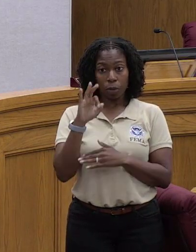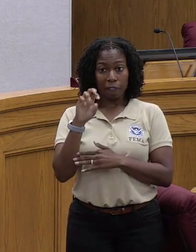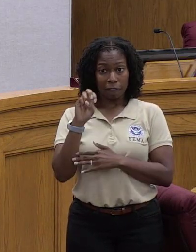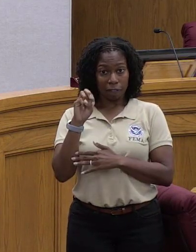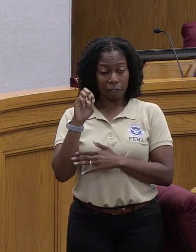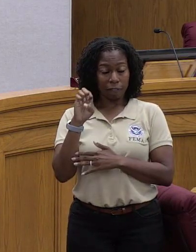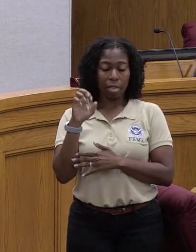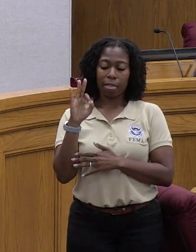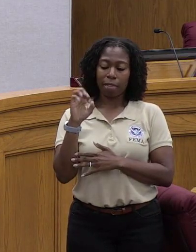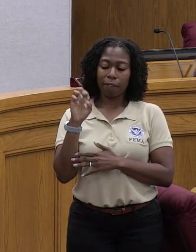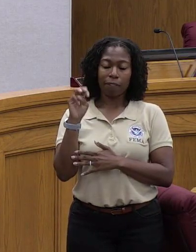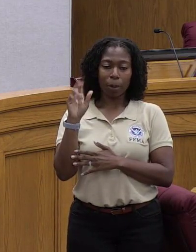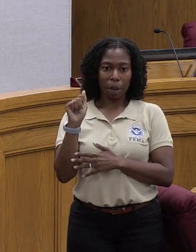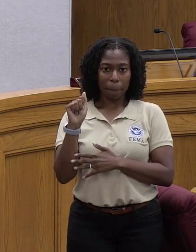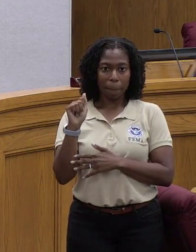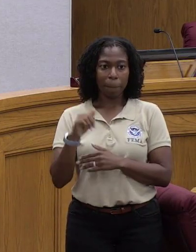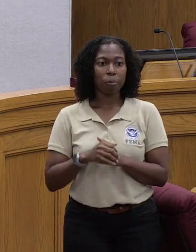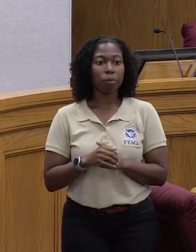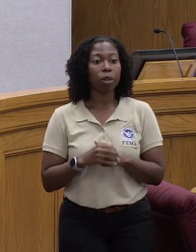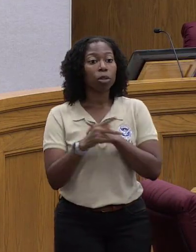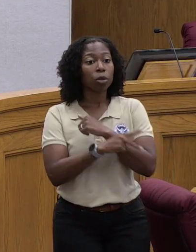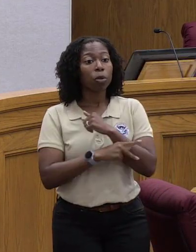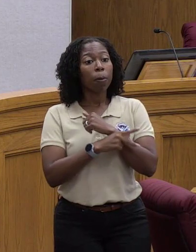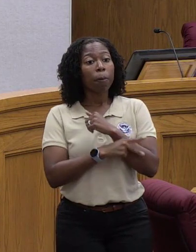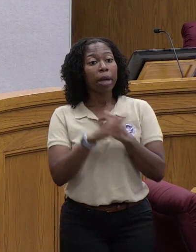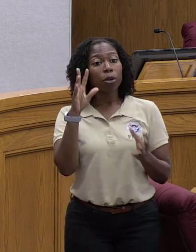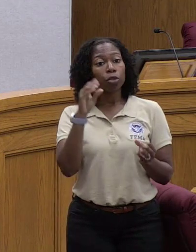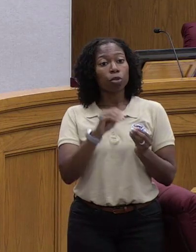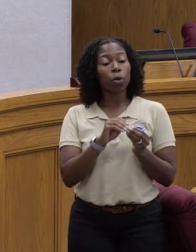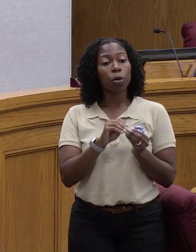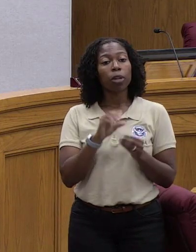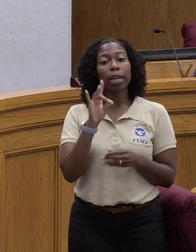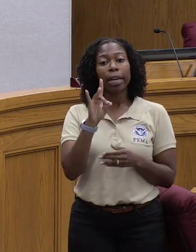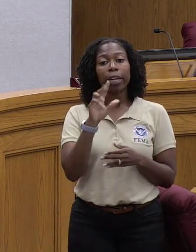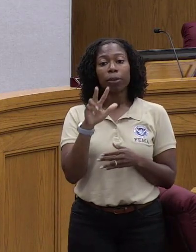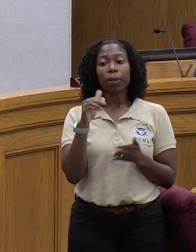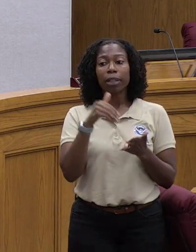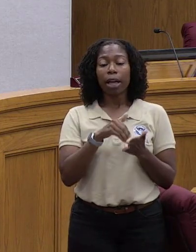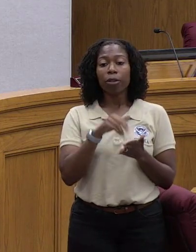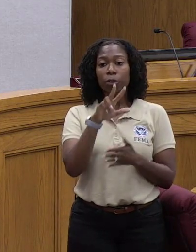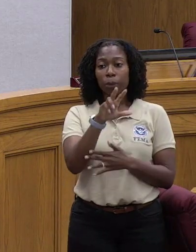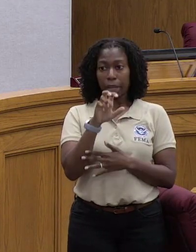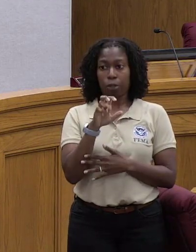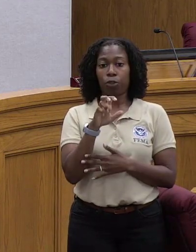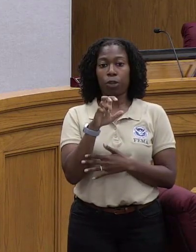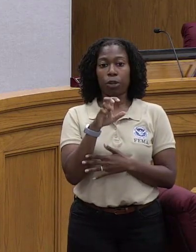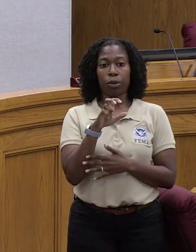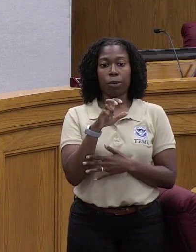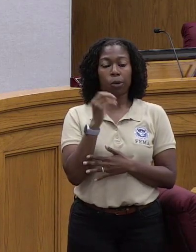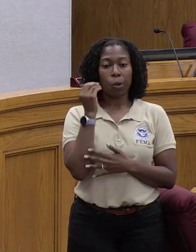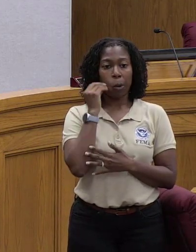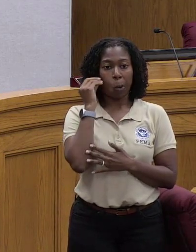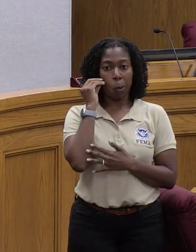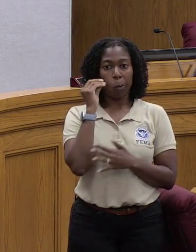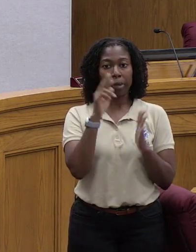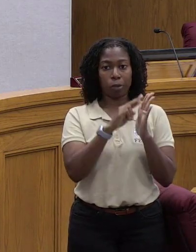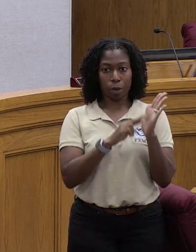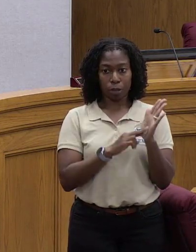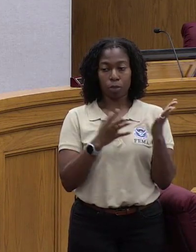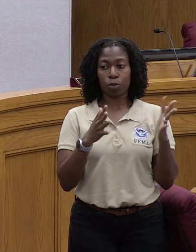assistance. That brings the parish total now to over 83,300 households, and that's more